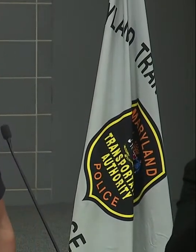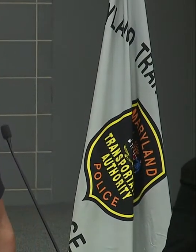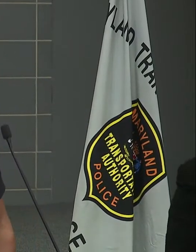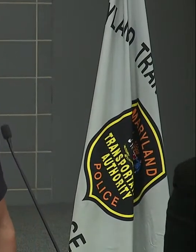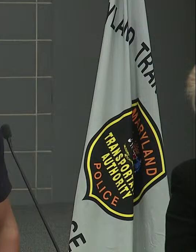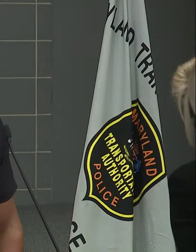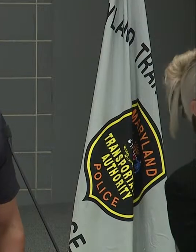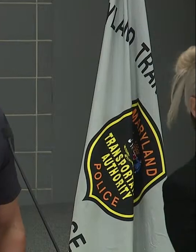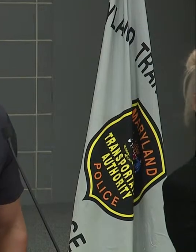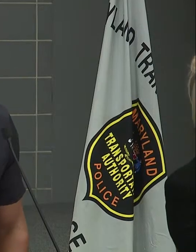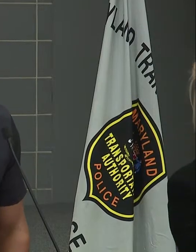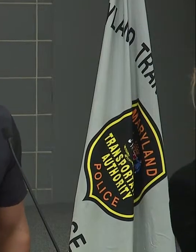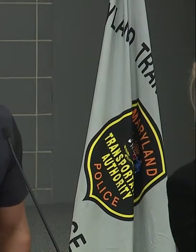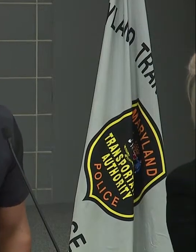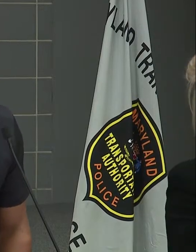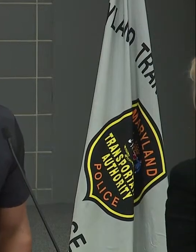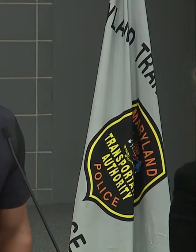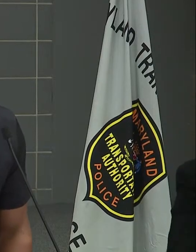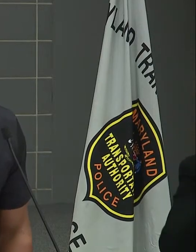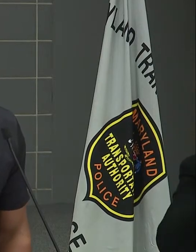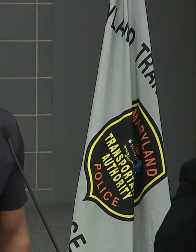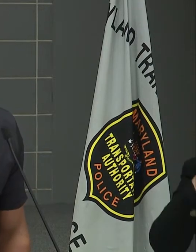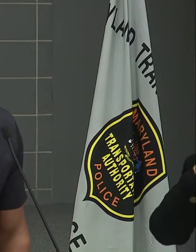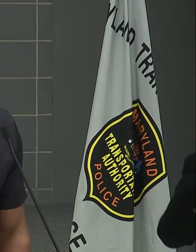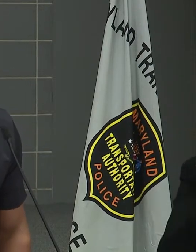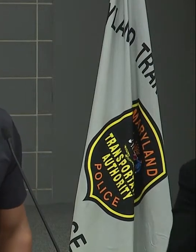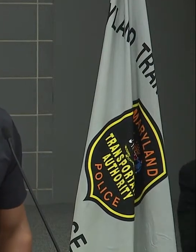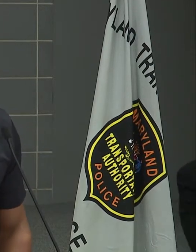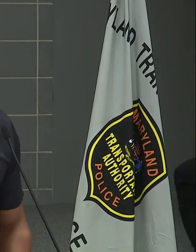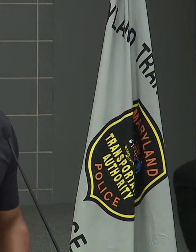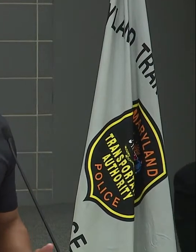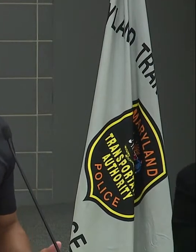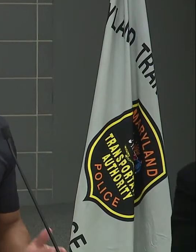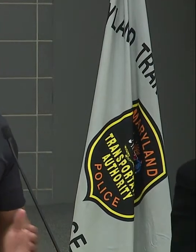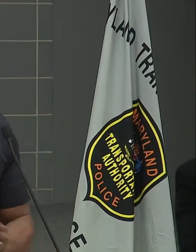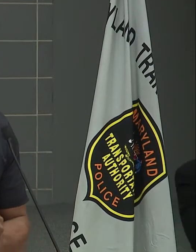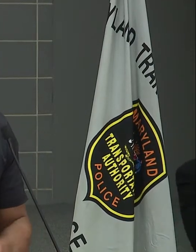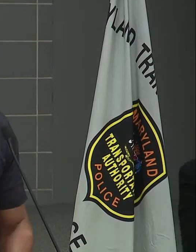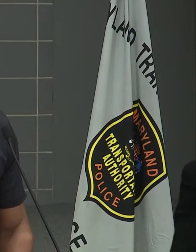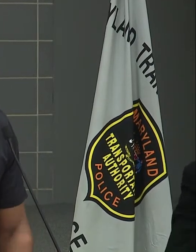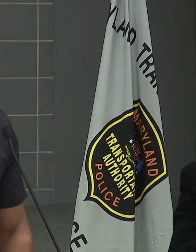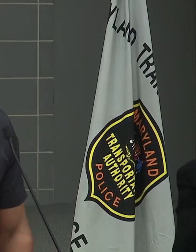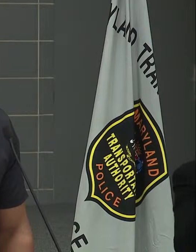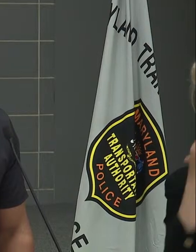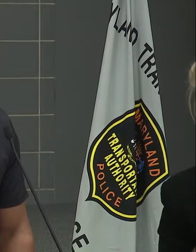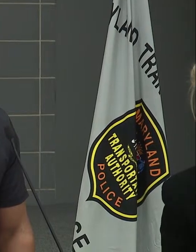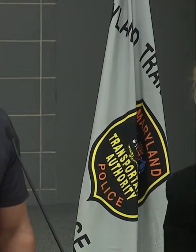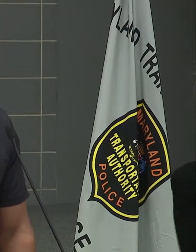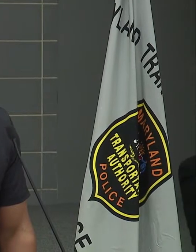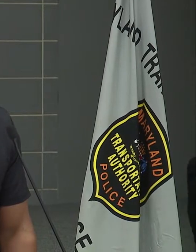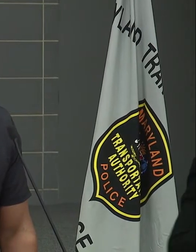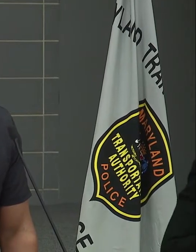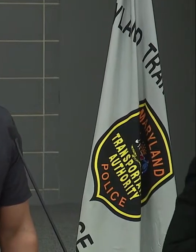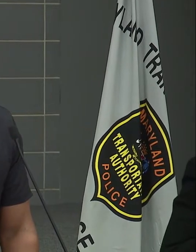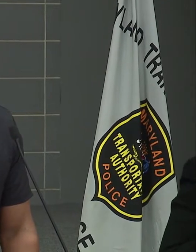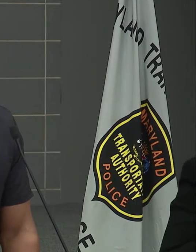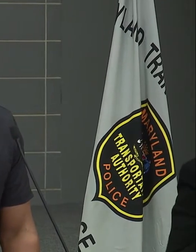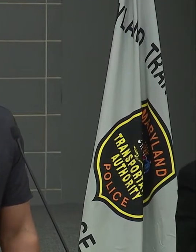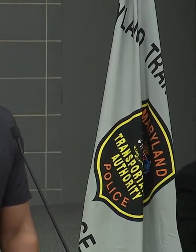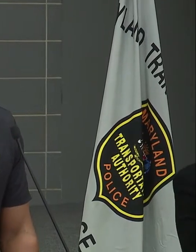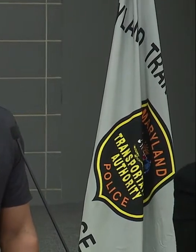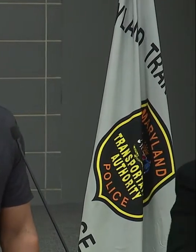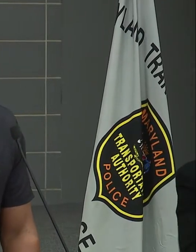conversations that we have had with members of Congress, both in the House and the Senate, and members of Congress,